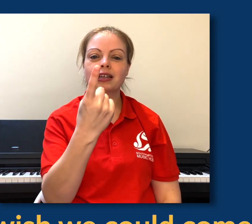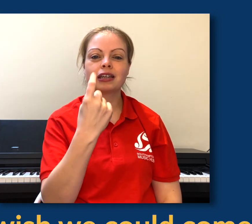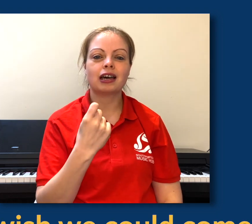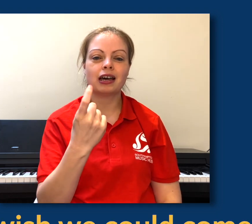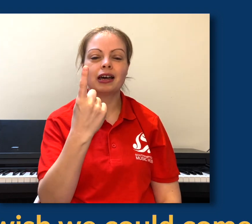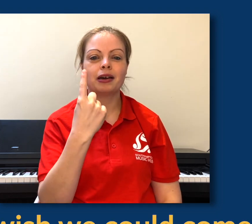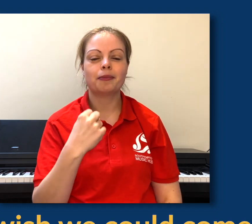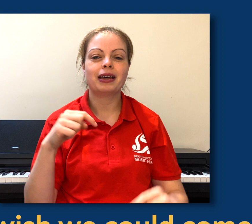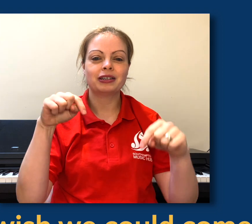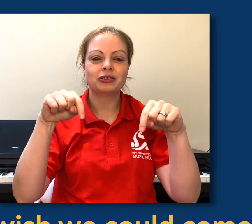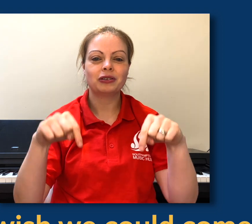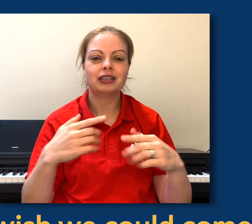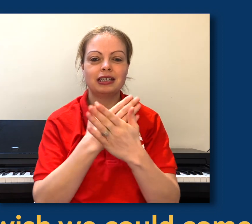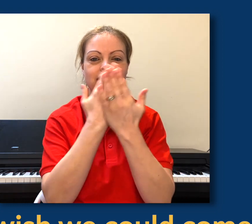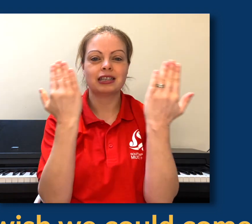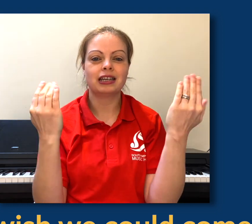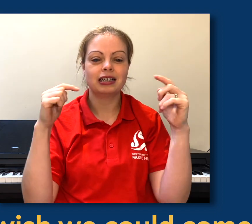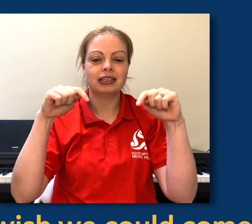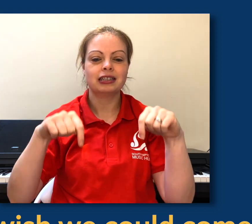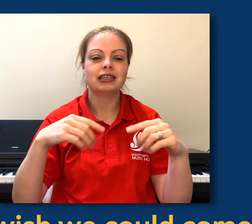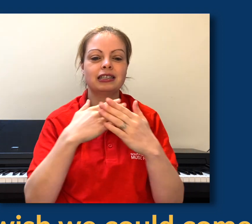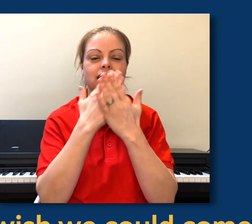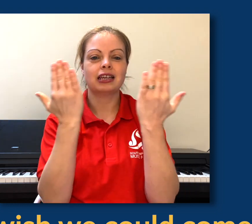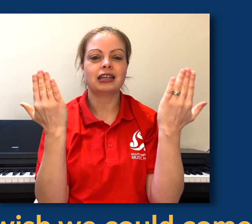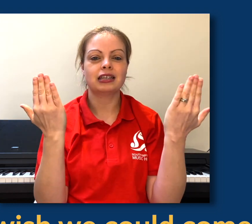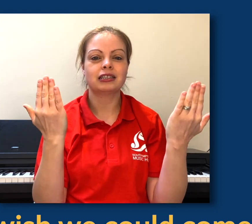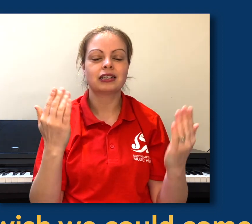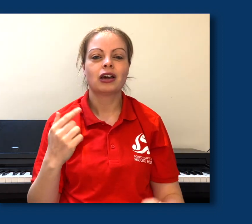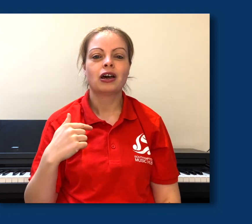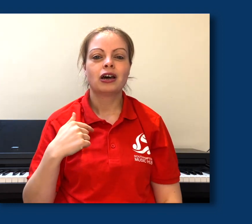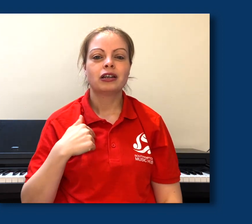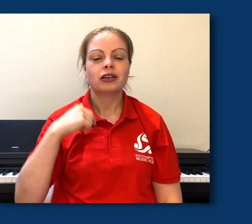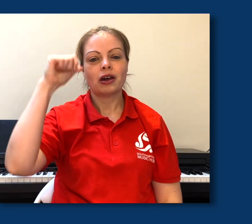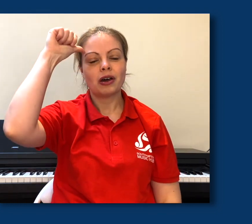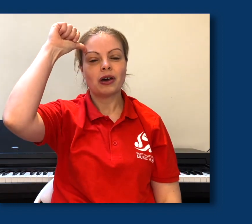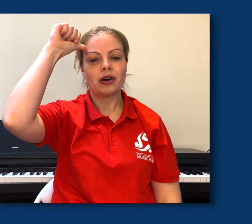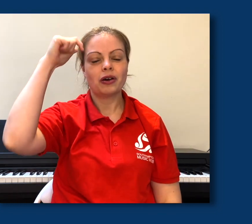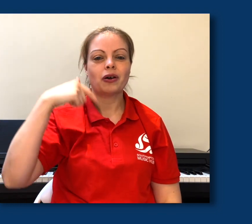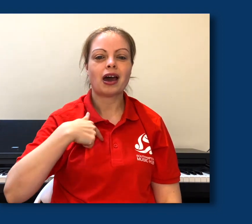we could come back to these days, these days.